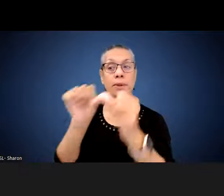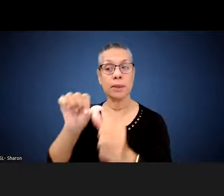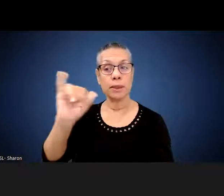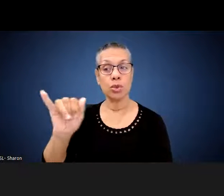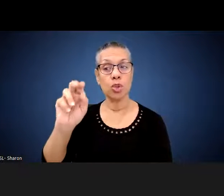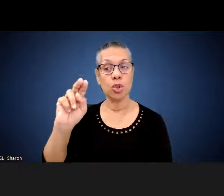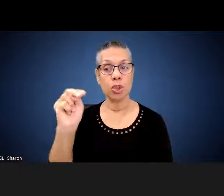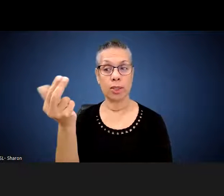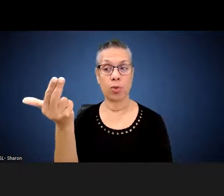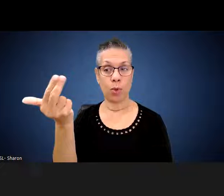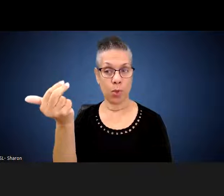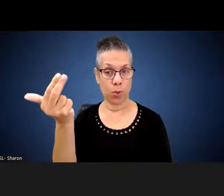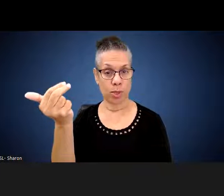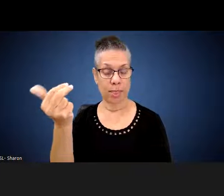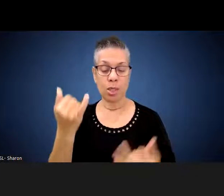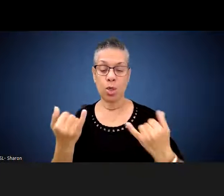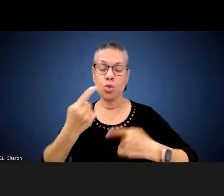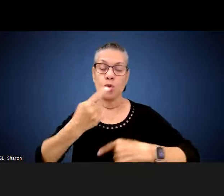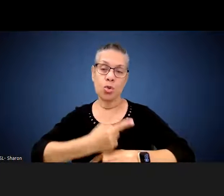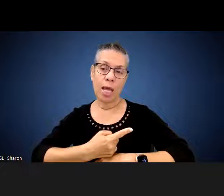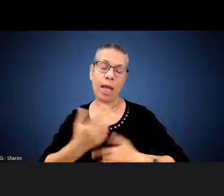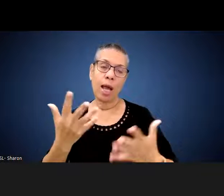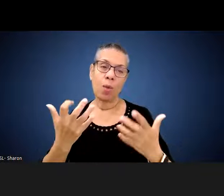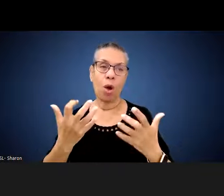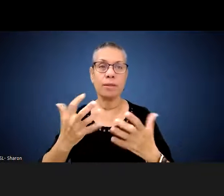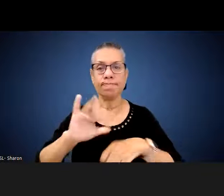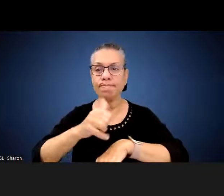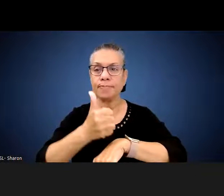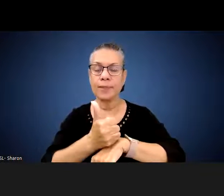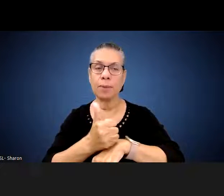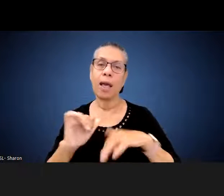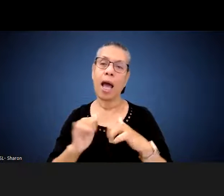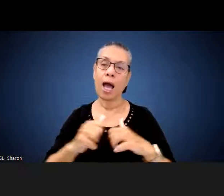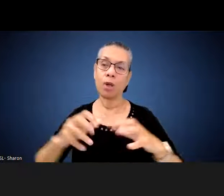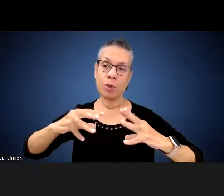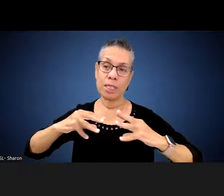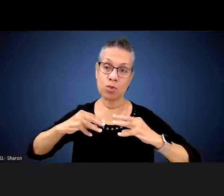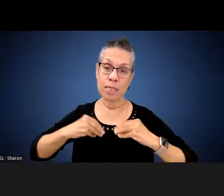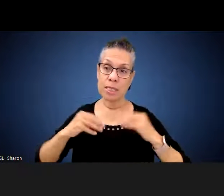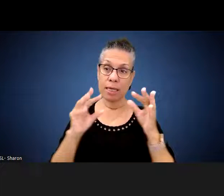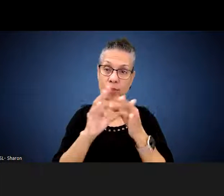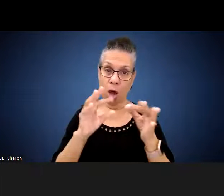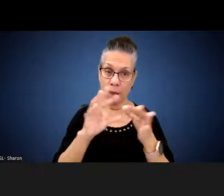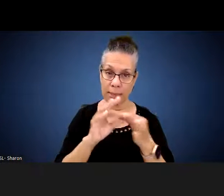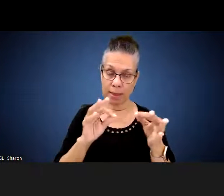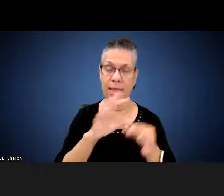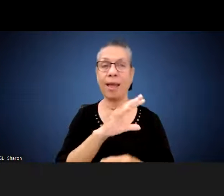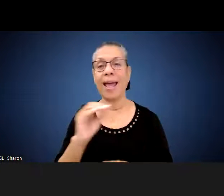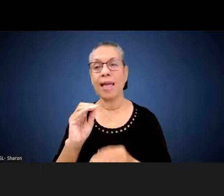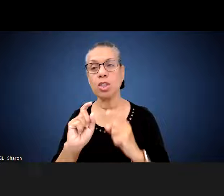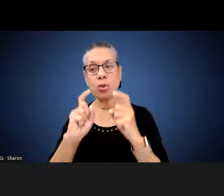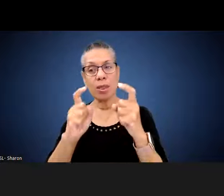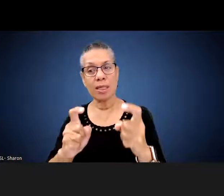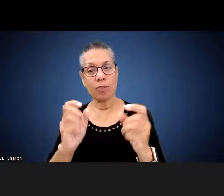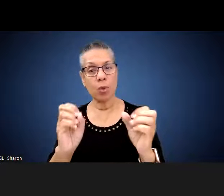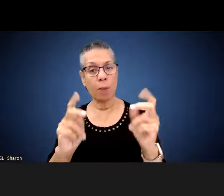13th. Today, I'd like to provide a context for receiving comments during this period and provide an opportunity for